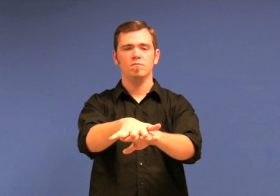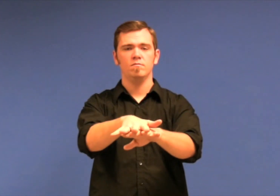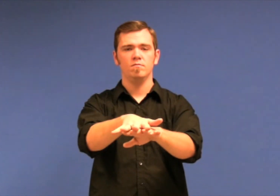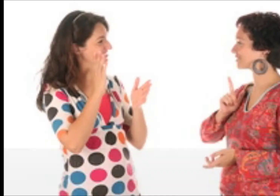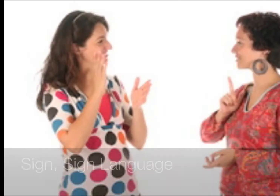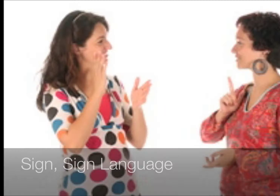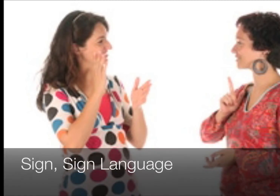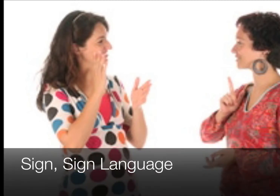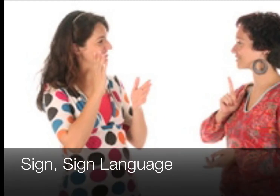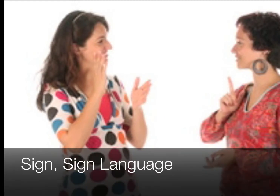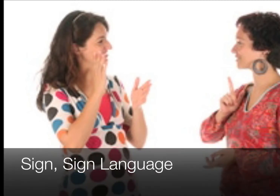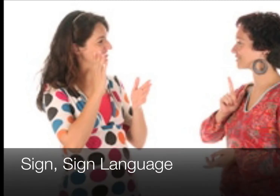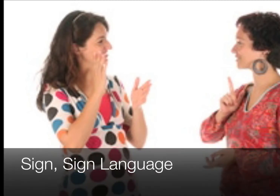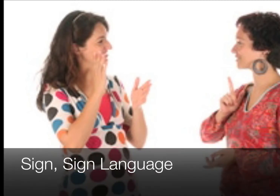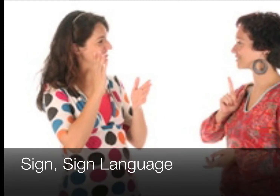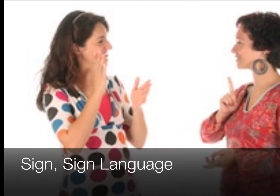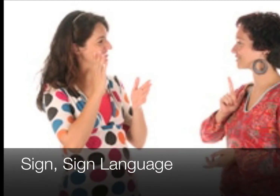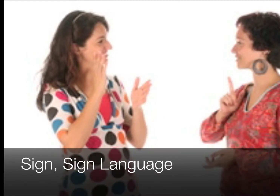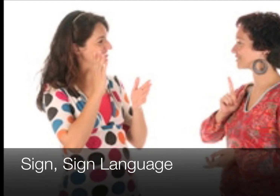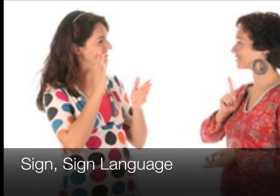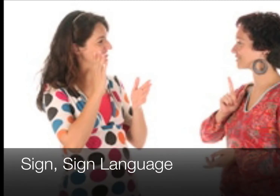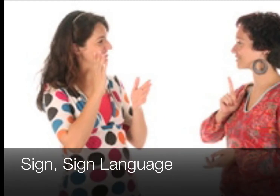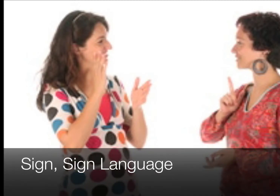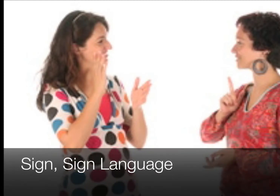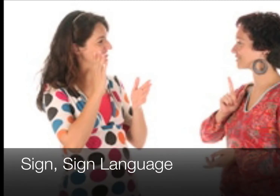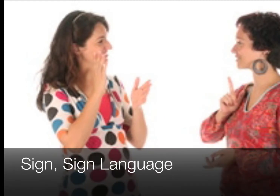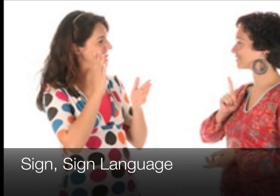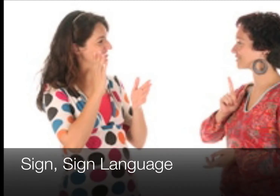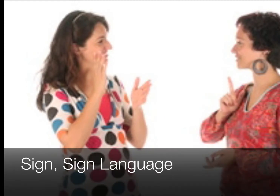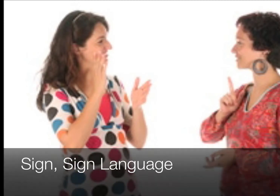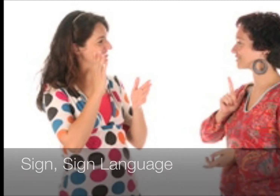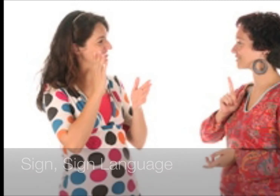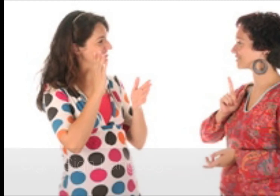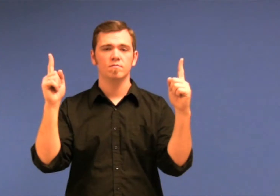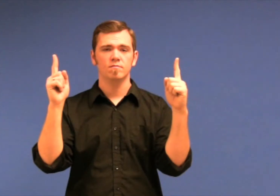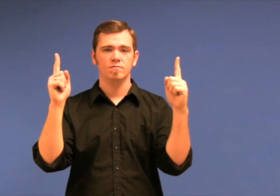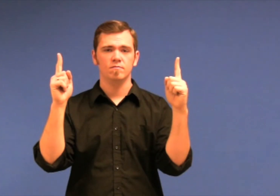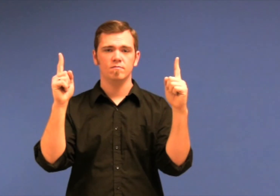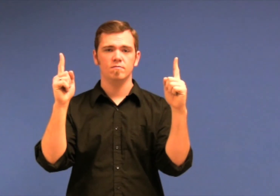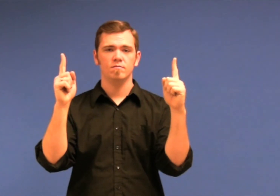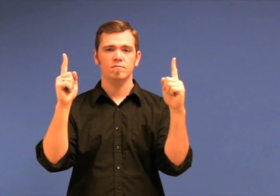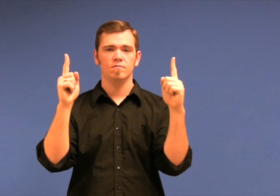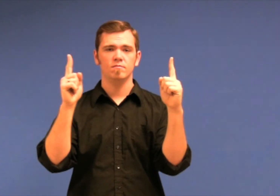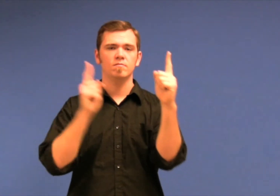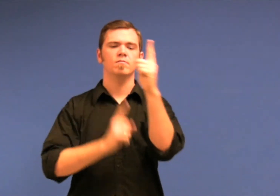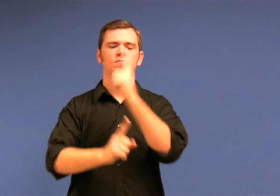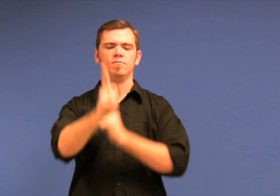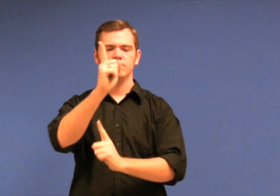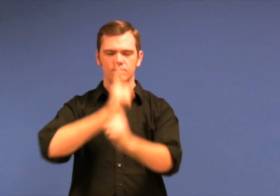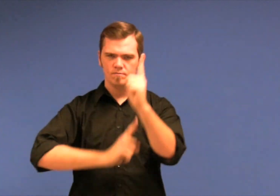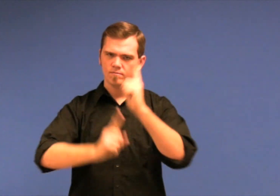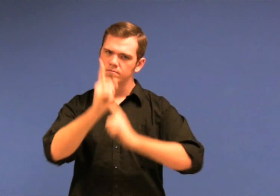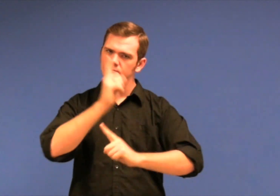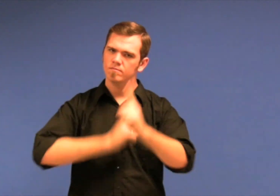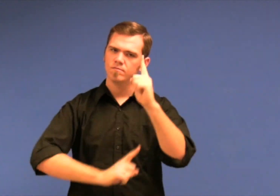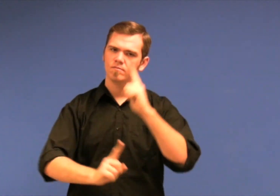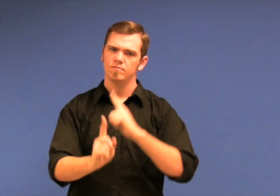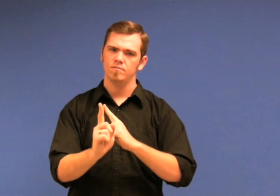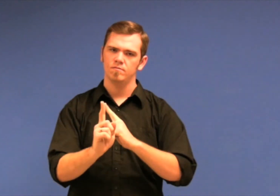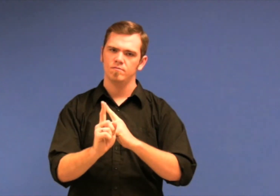Mainstream. All right, now the sign for sign or sign language. It's two number one hands pointing upward, and it goes in a circle towards